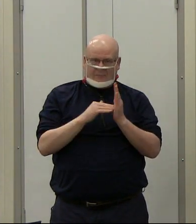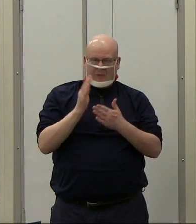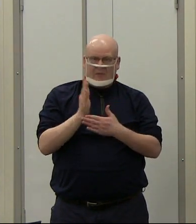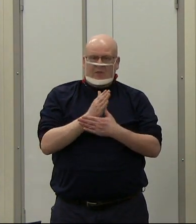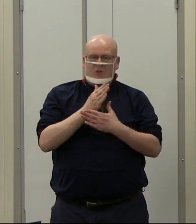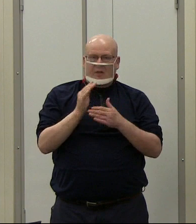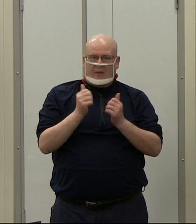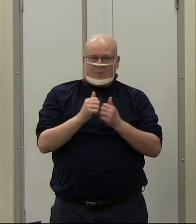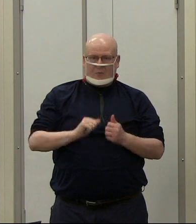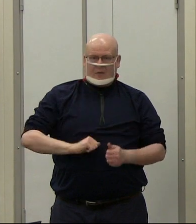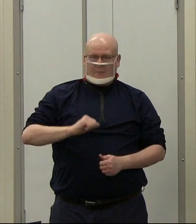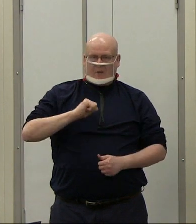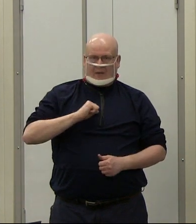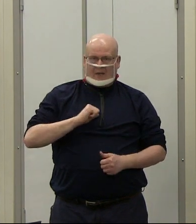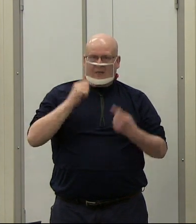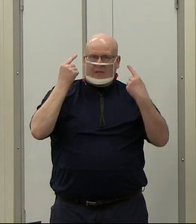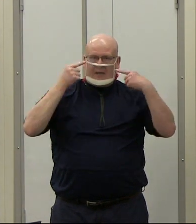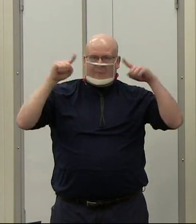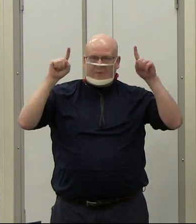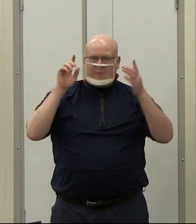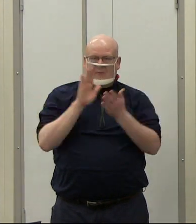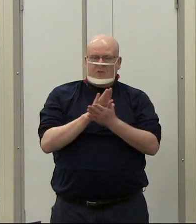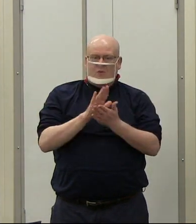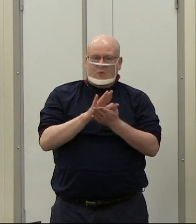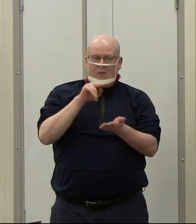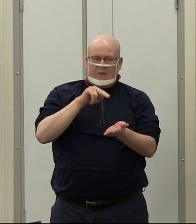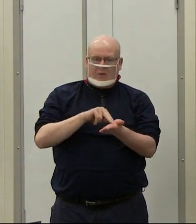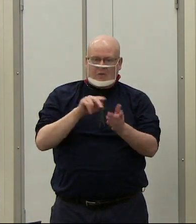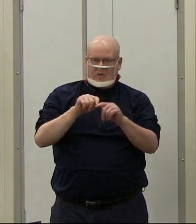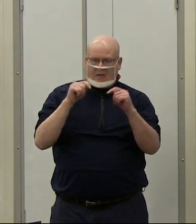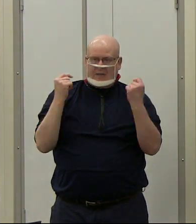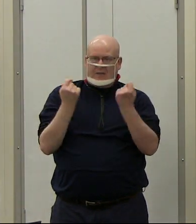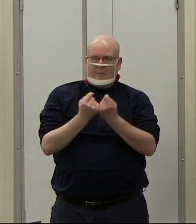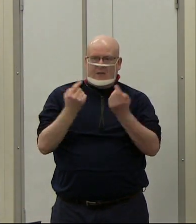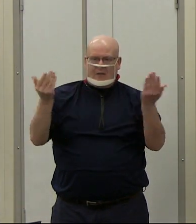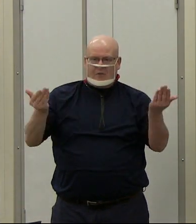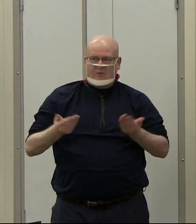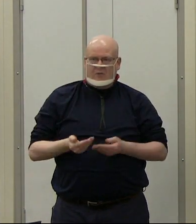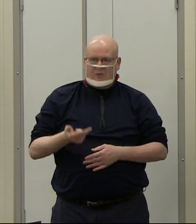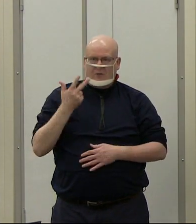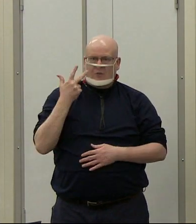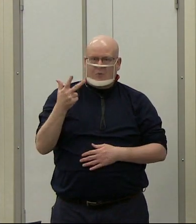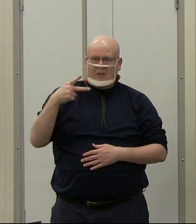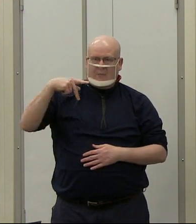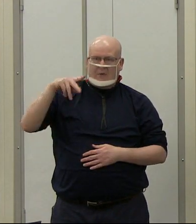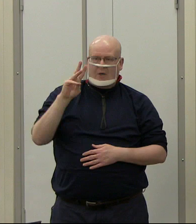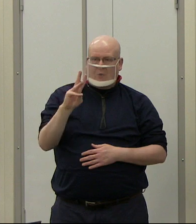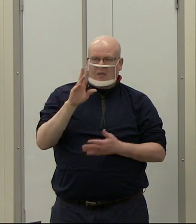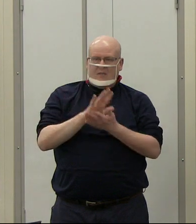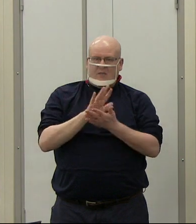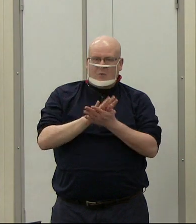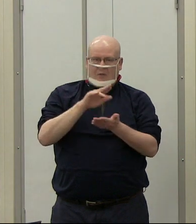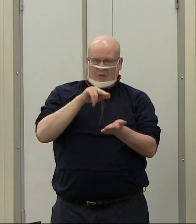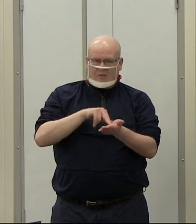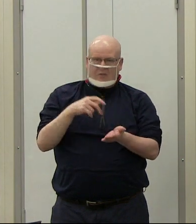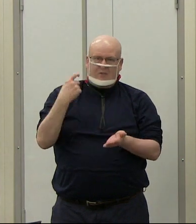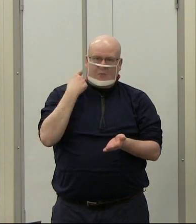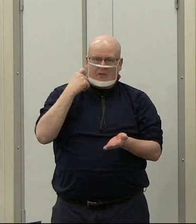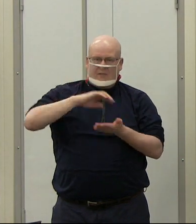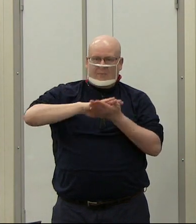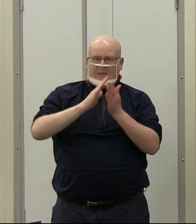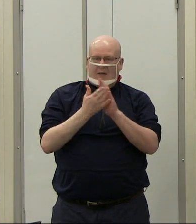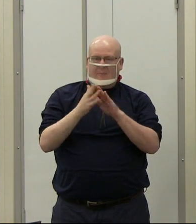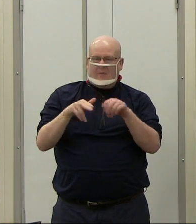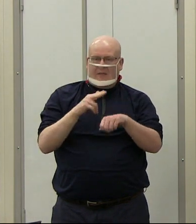share with pride in the accomplishments of our school nursing team and introduce you to three Parkway school nurses who have recently become